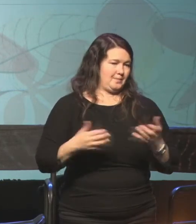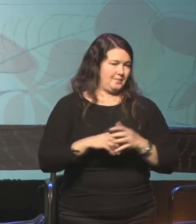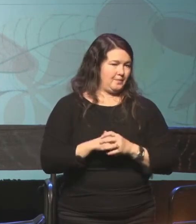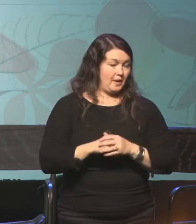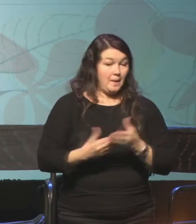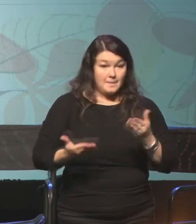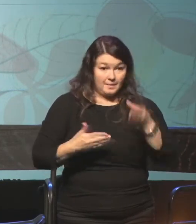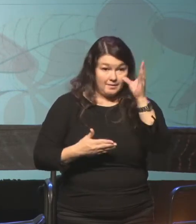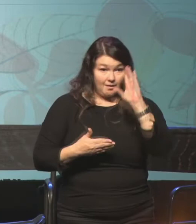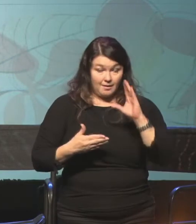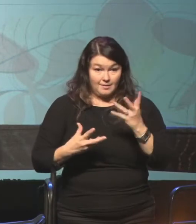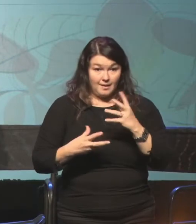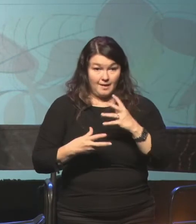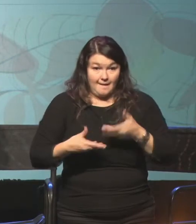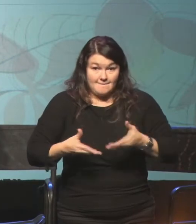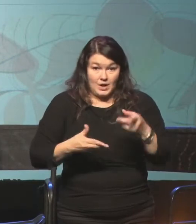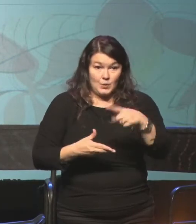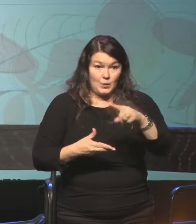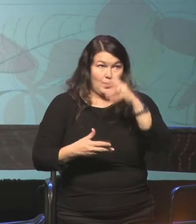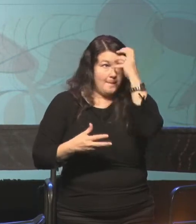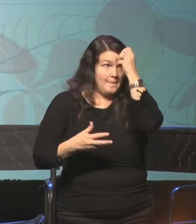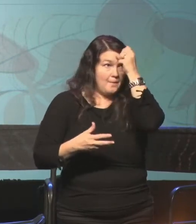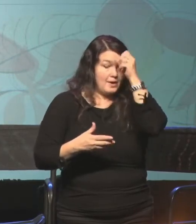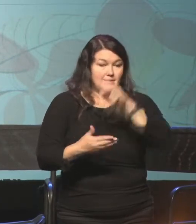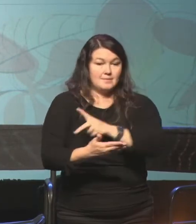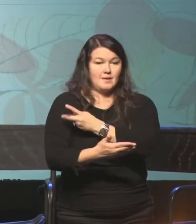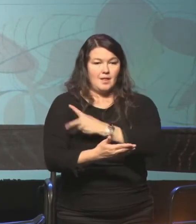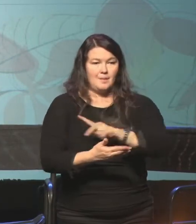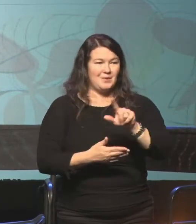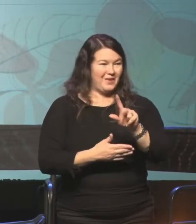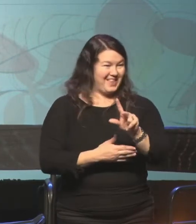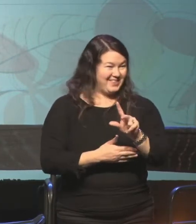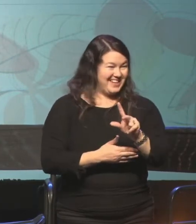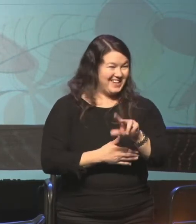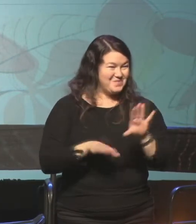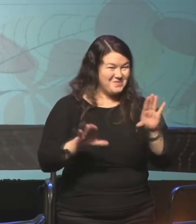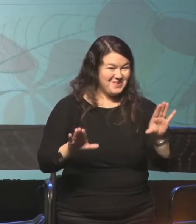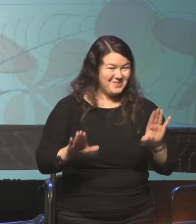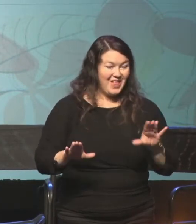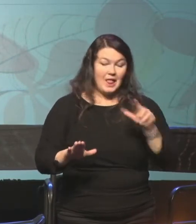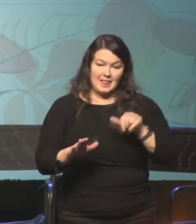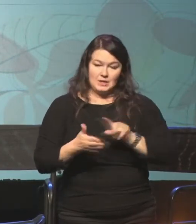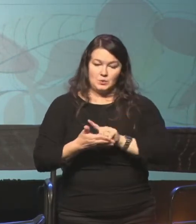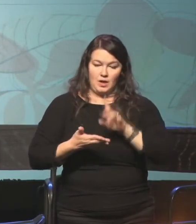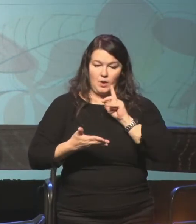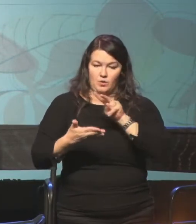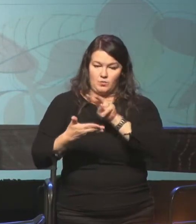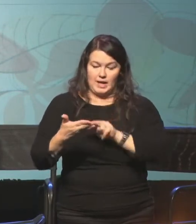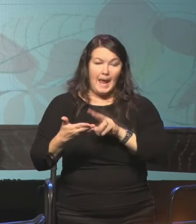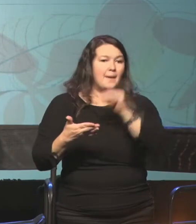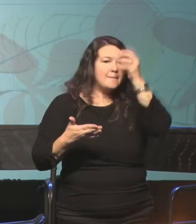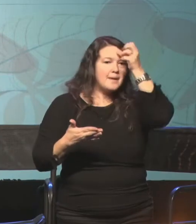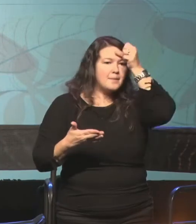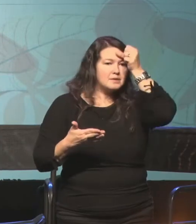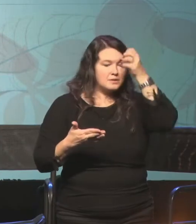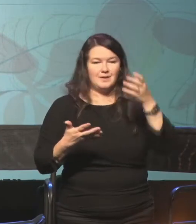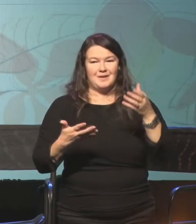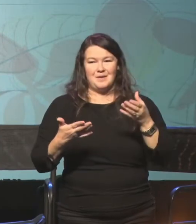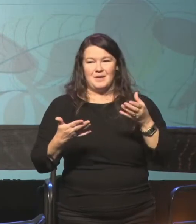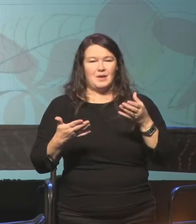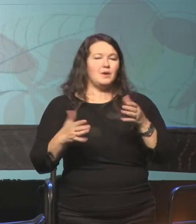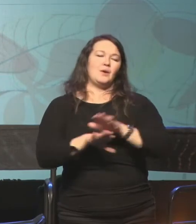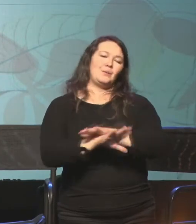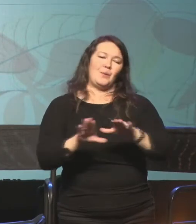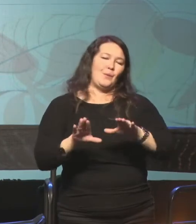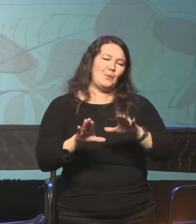Maybe God's inviting you to memorize Psalm 23. I think that'd be wonderful to just say, this week I'm going to read it. And memorizing, you never make it your goal to